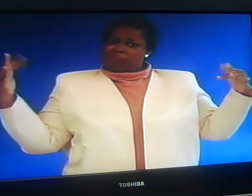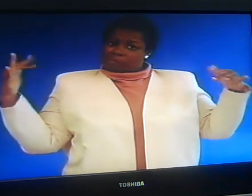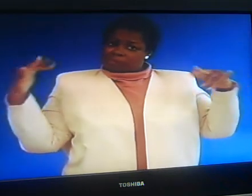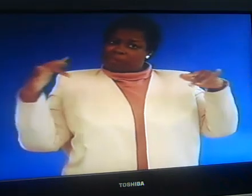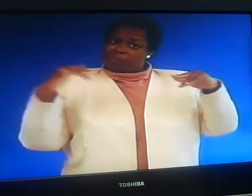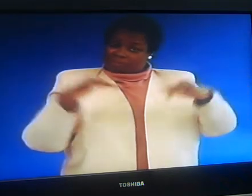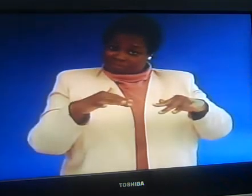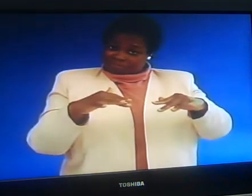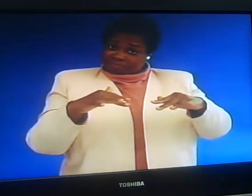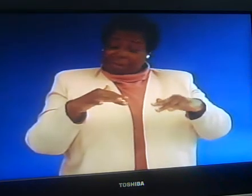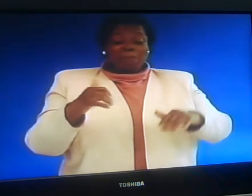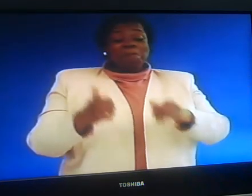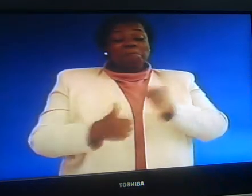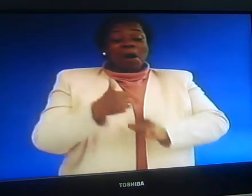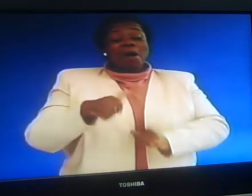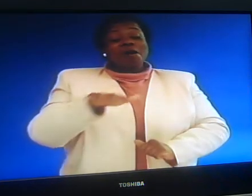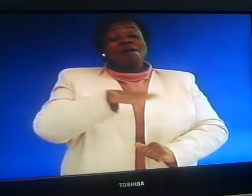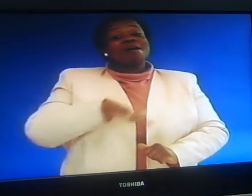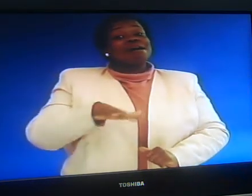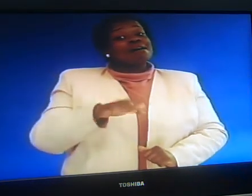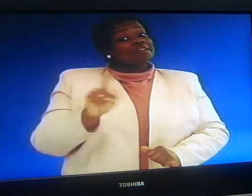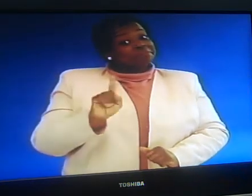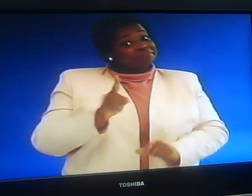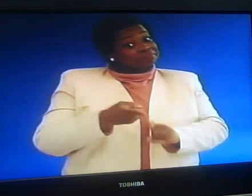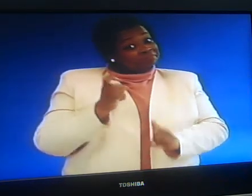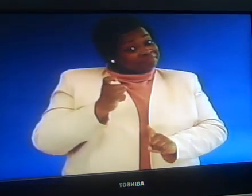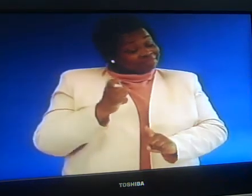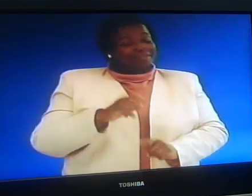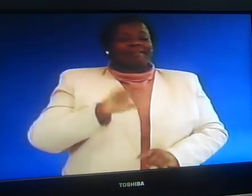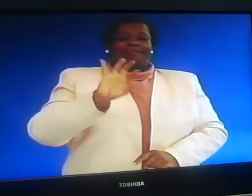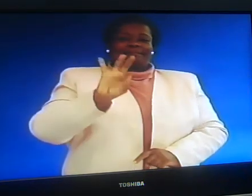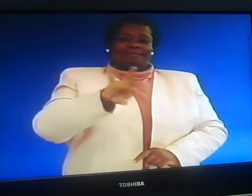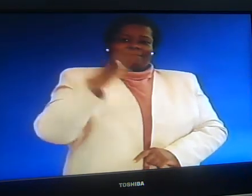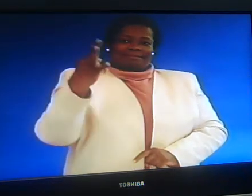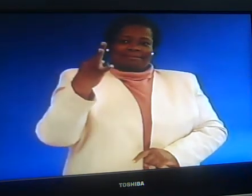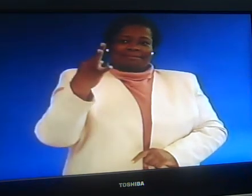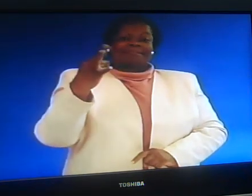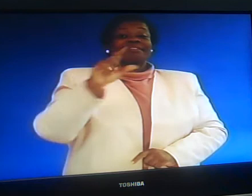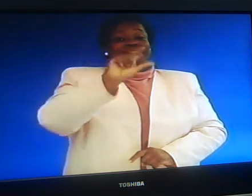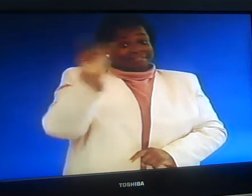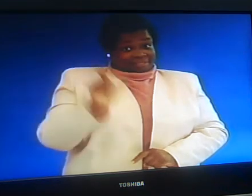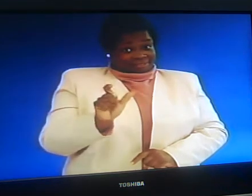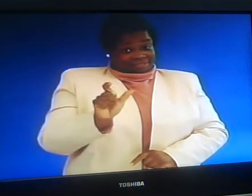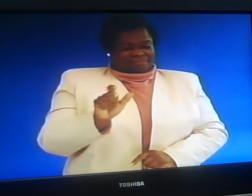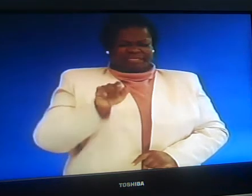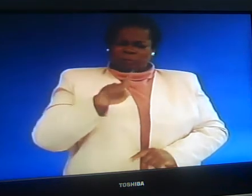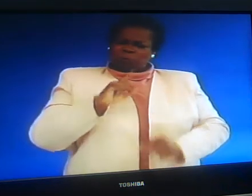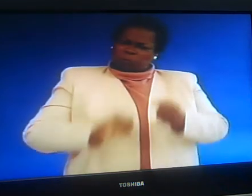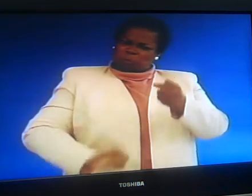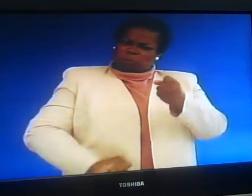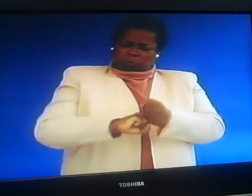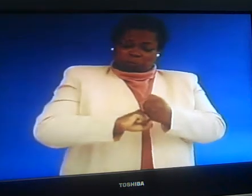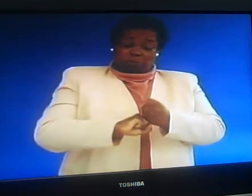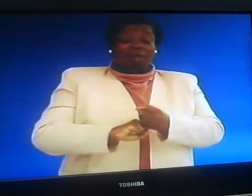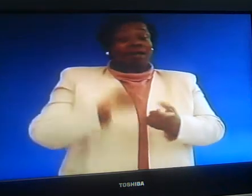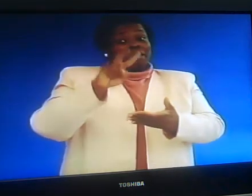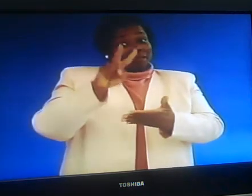It was in 1880. A lot of people gathered, mostly from France and Italy, and